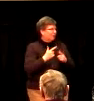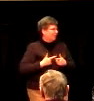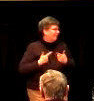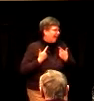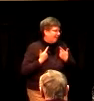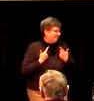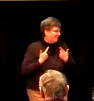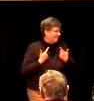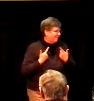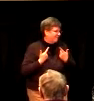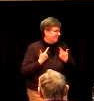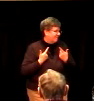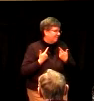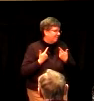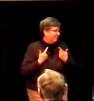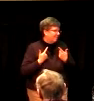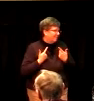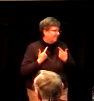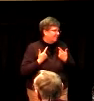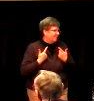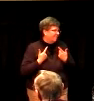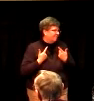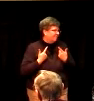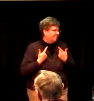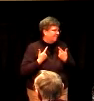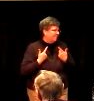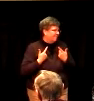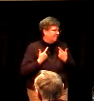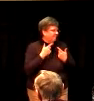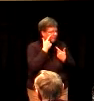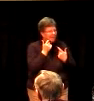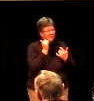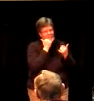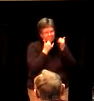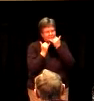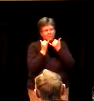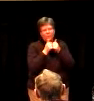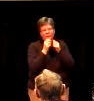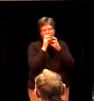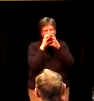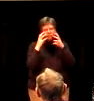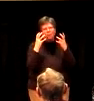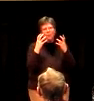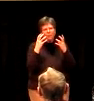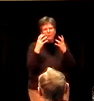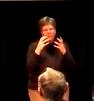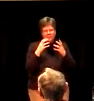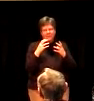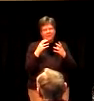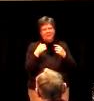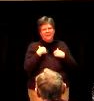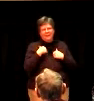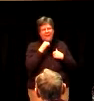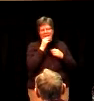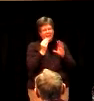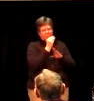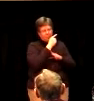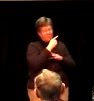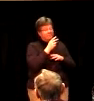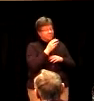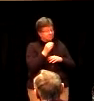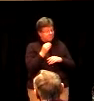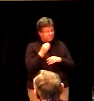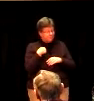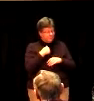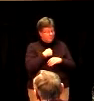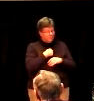survive the mishaps that they had with balloons. I didn't put any of them in. I will also say that